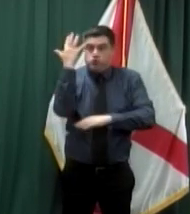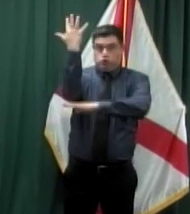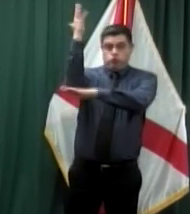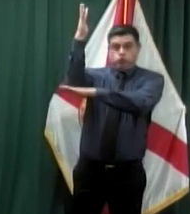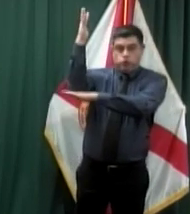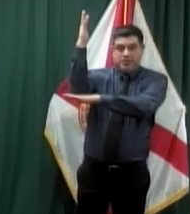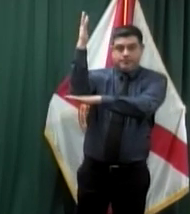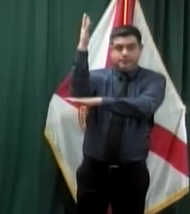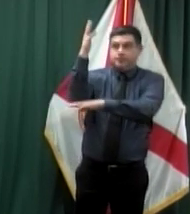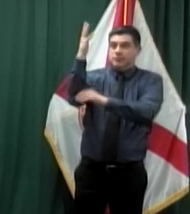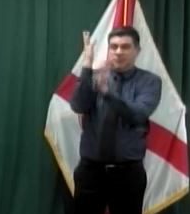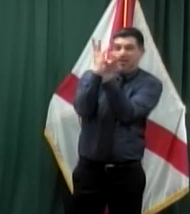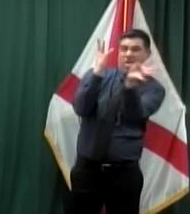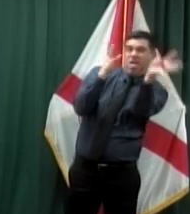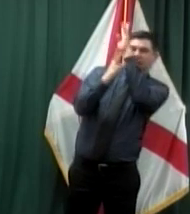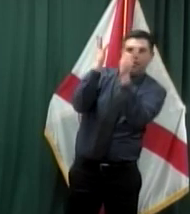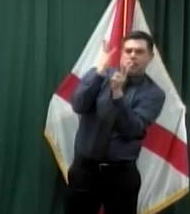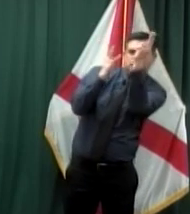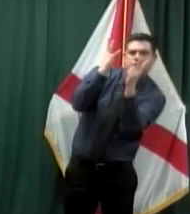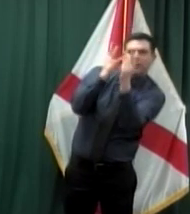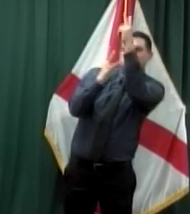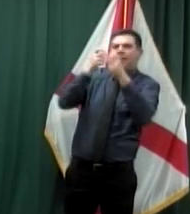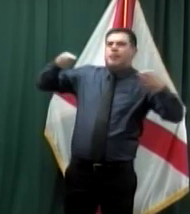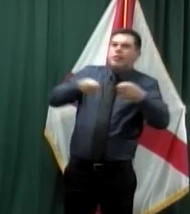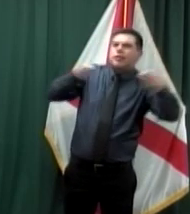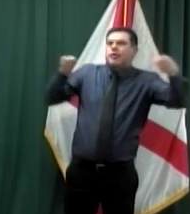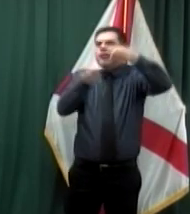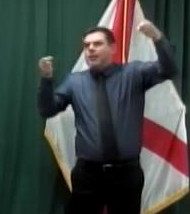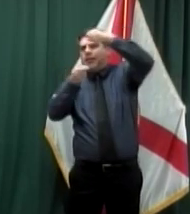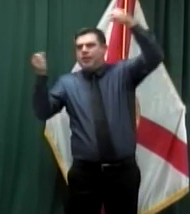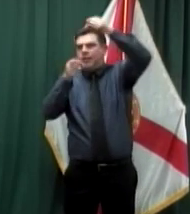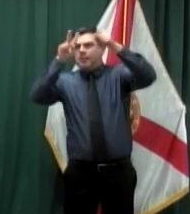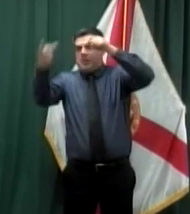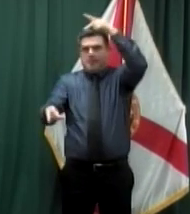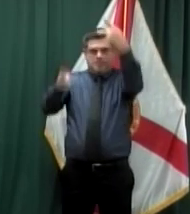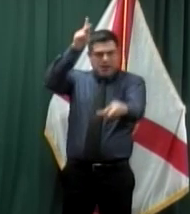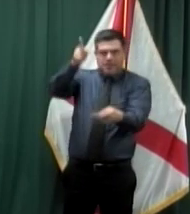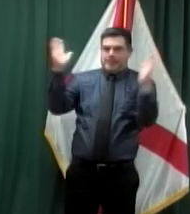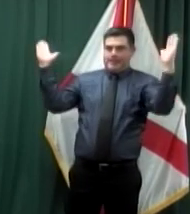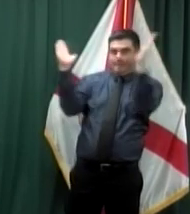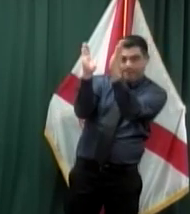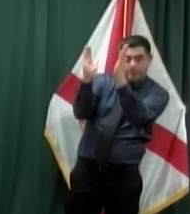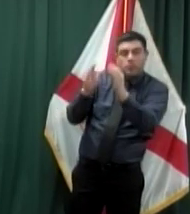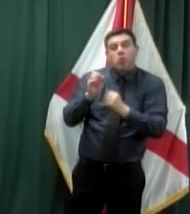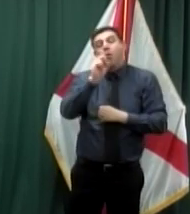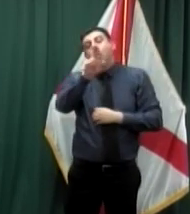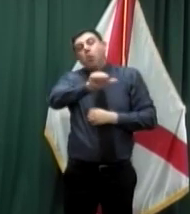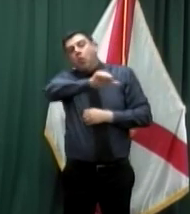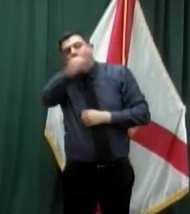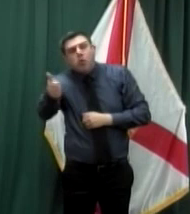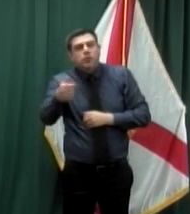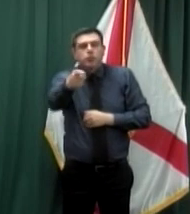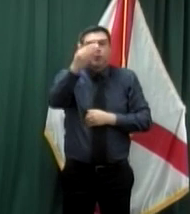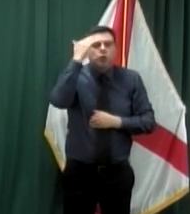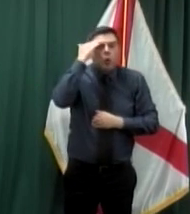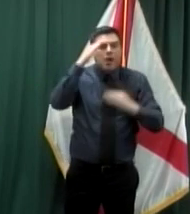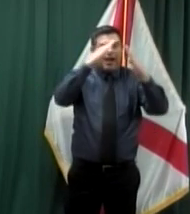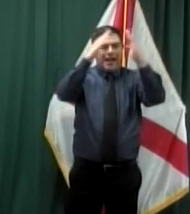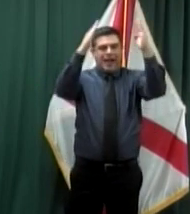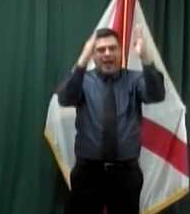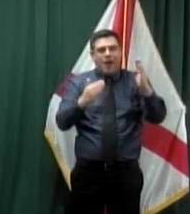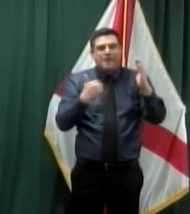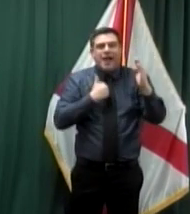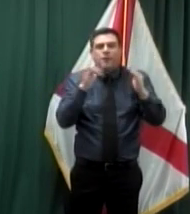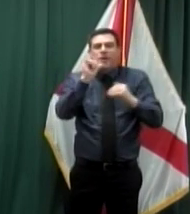go from the ground to the tree or from the ground to your home. Remove those and keep at least a 6-foot vertical